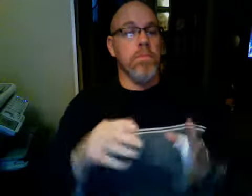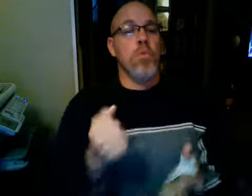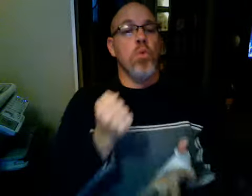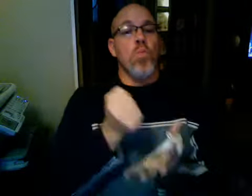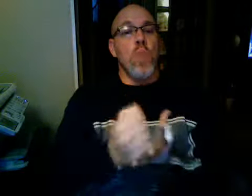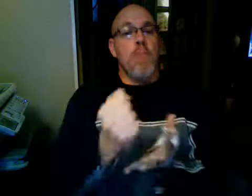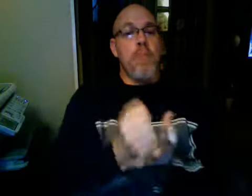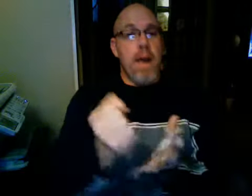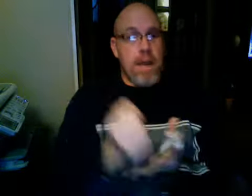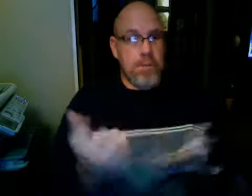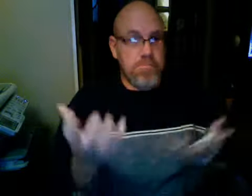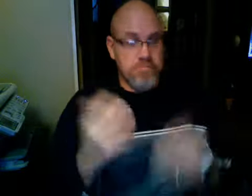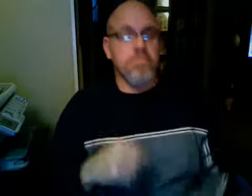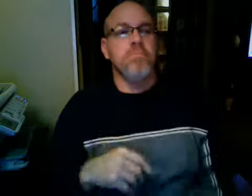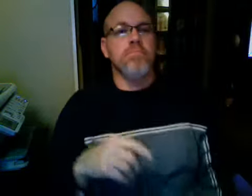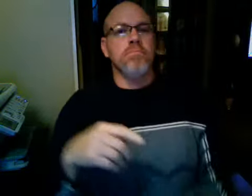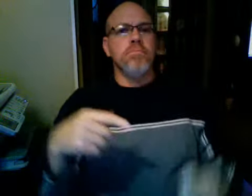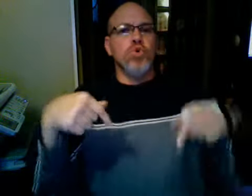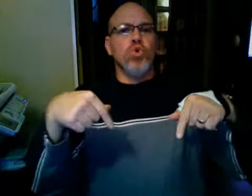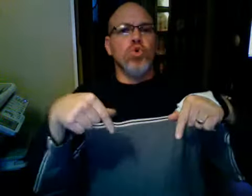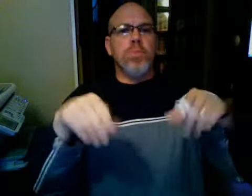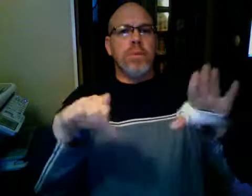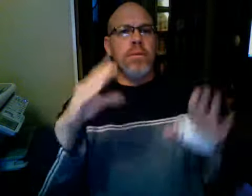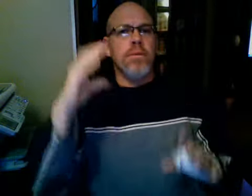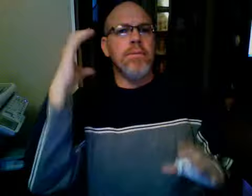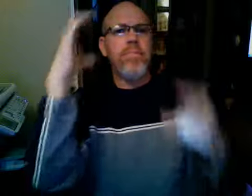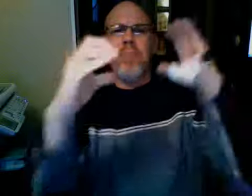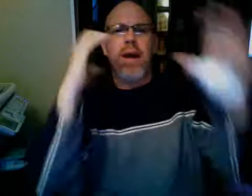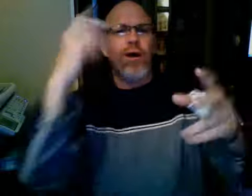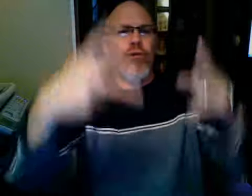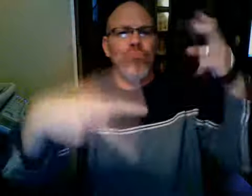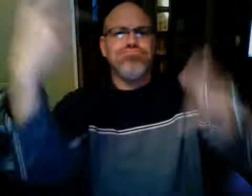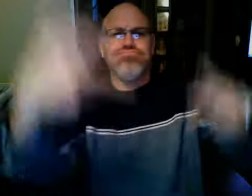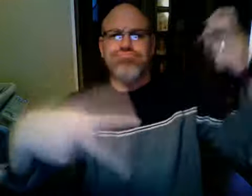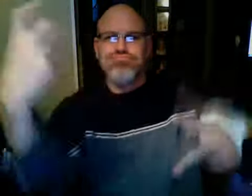That's the night of rewarding connections. Applying a lot of our bank of AmeriCard.